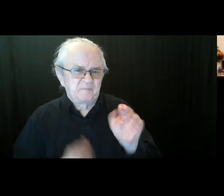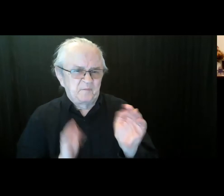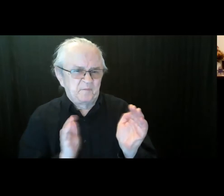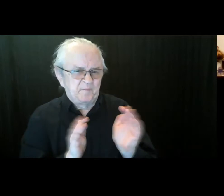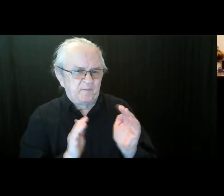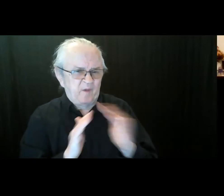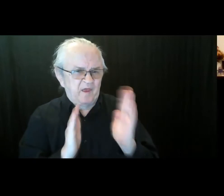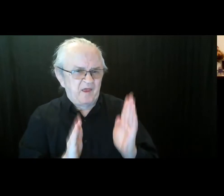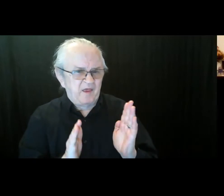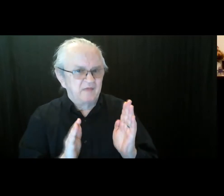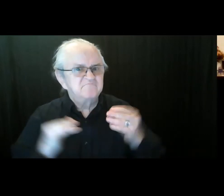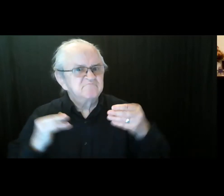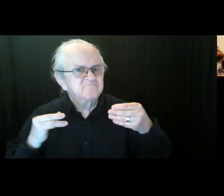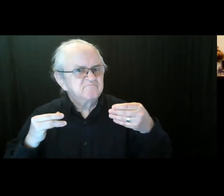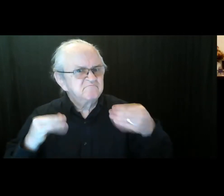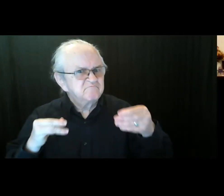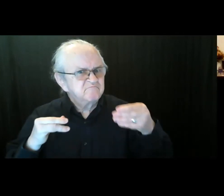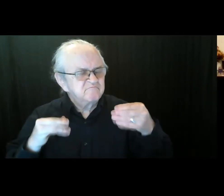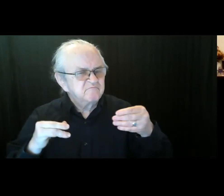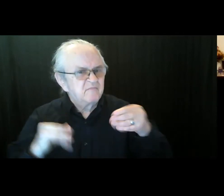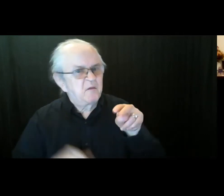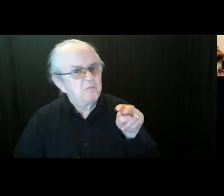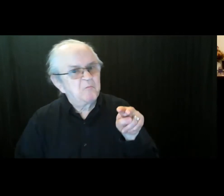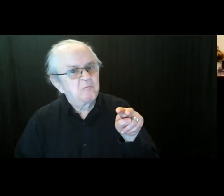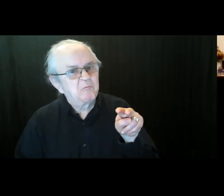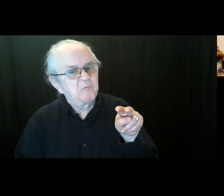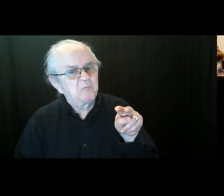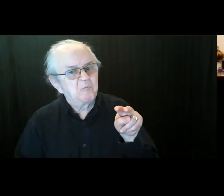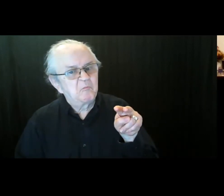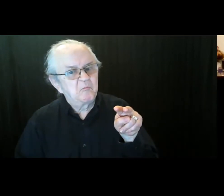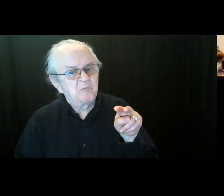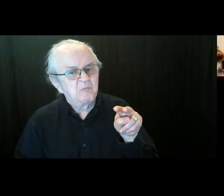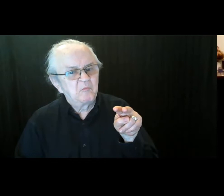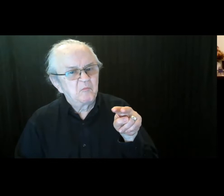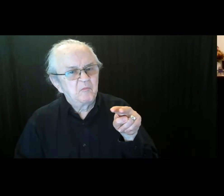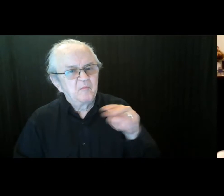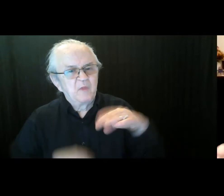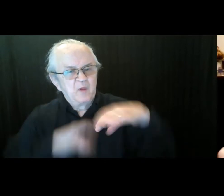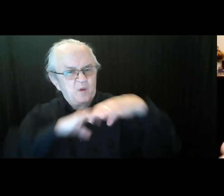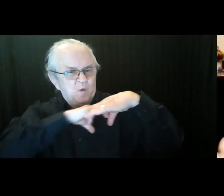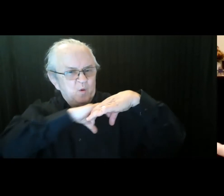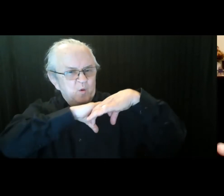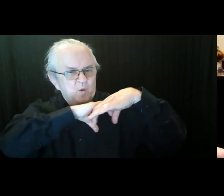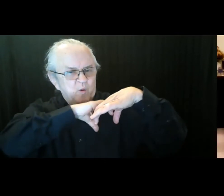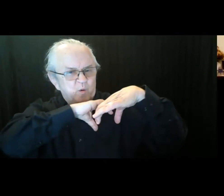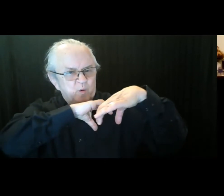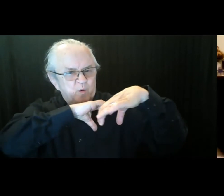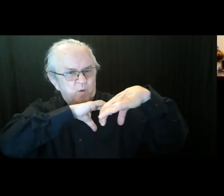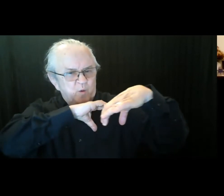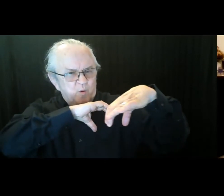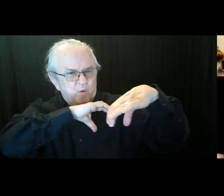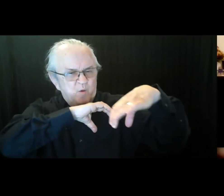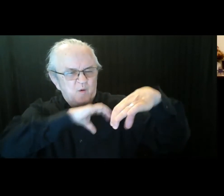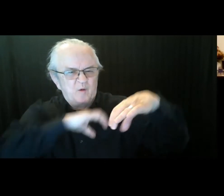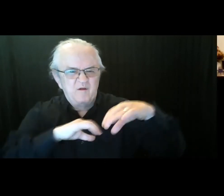sale. Now, this cottage was a long, low building with unusual shaped rooms